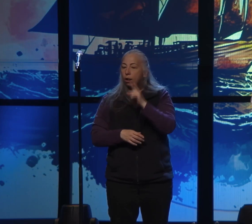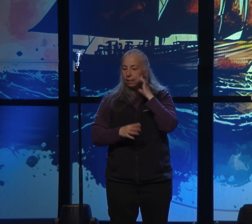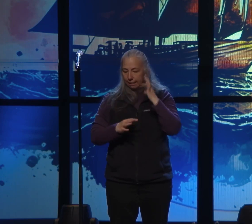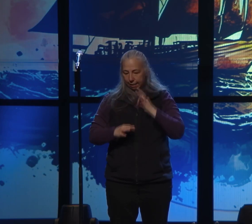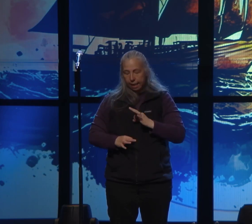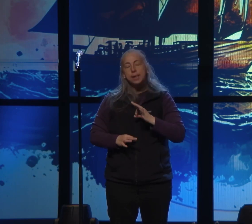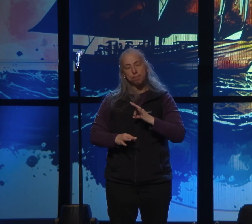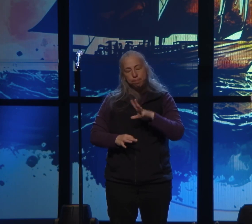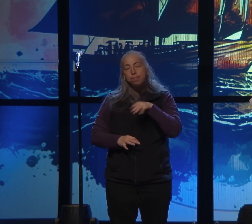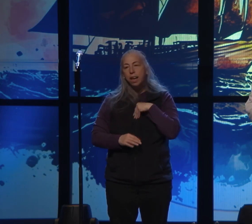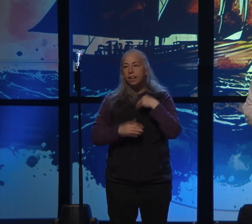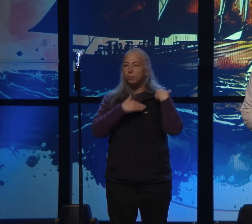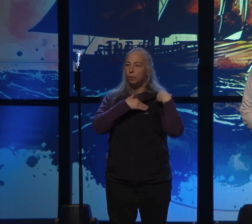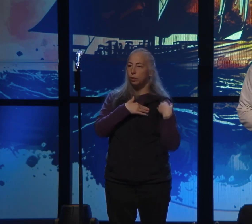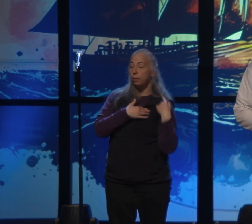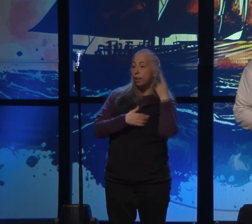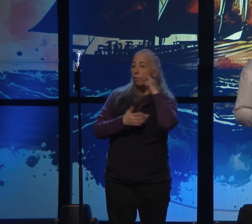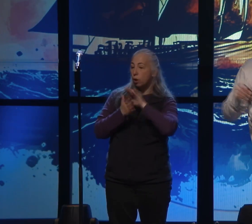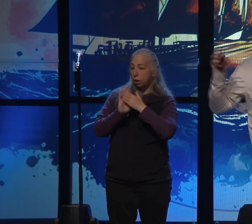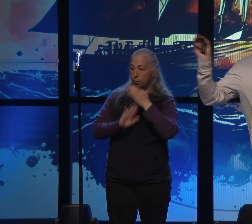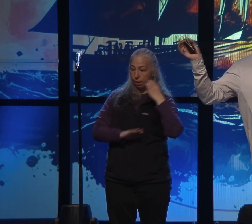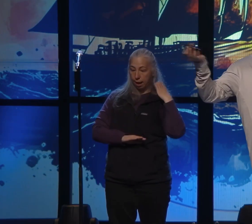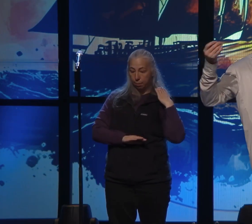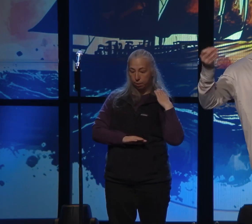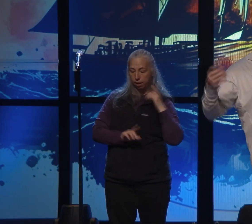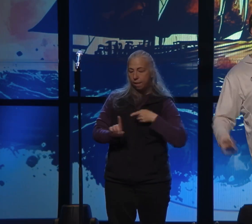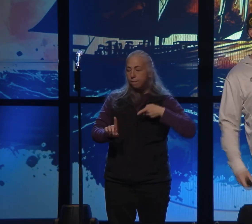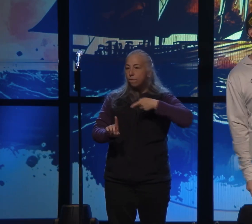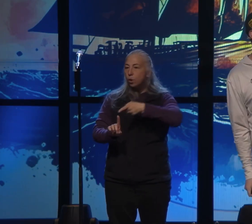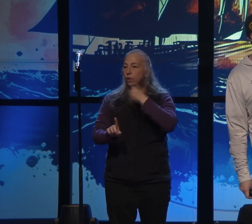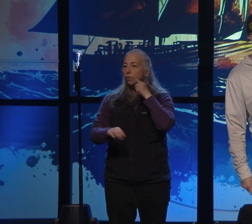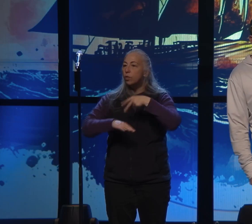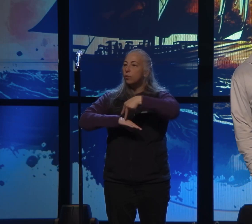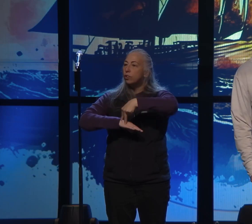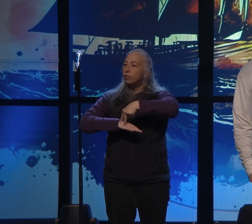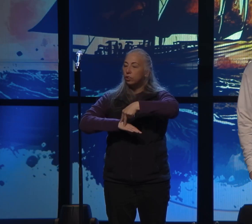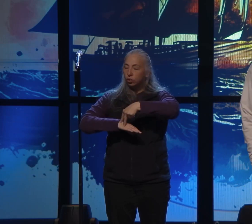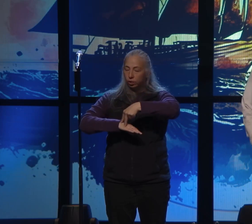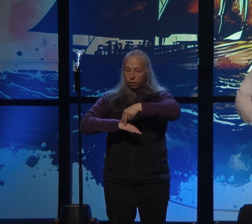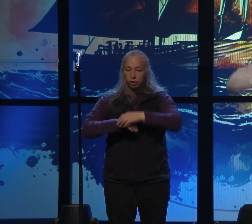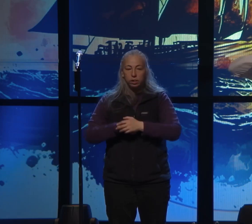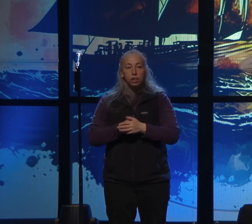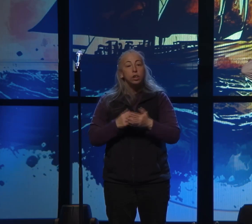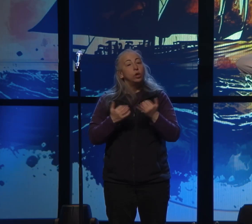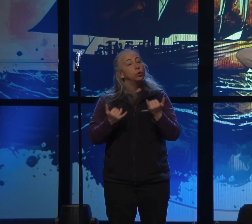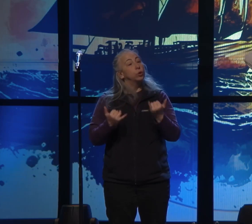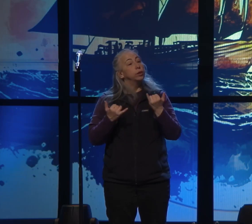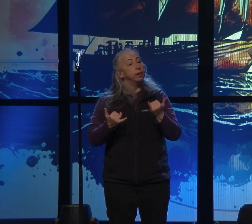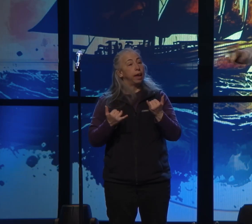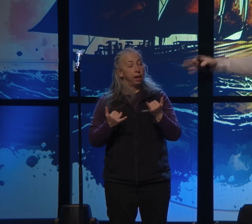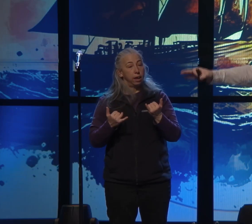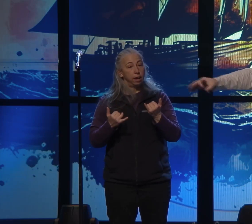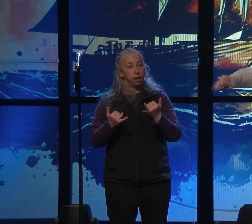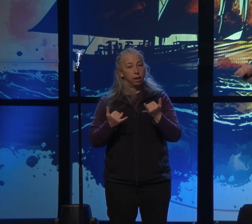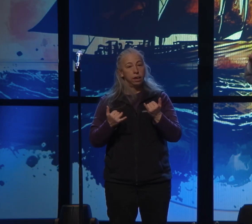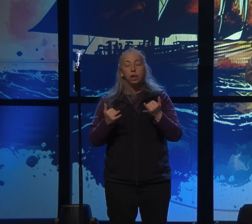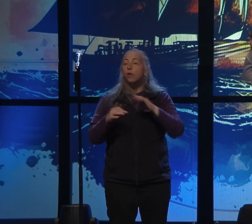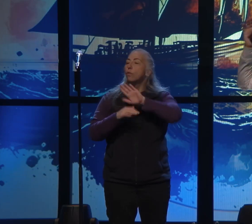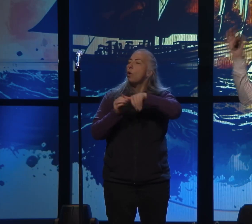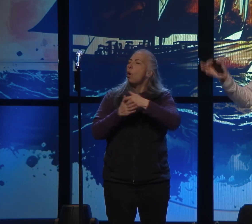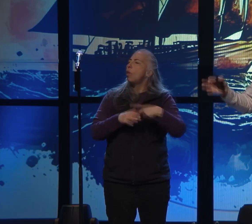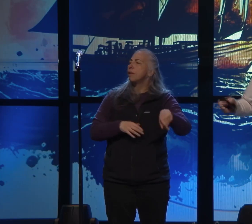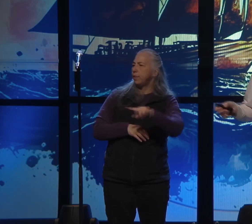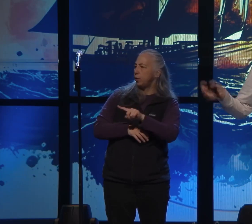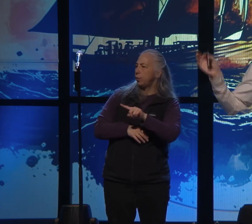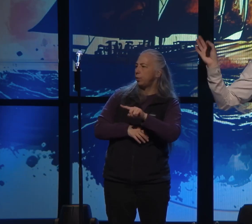He focused his mainsail on the resurrection. So as we get ready to receive communion today, and by the way, for everybody who's here, if you're